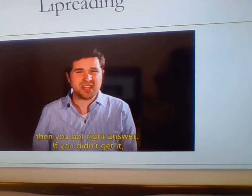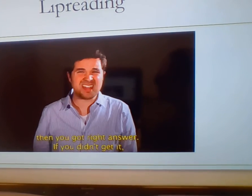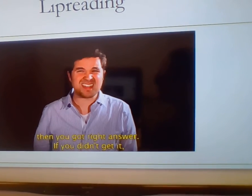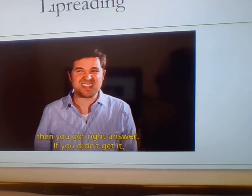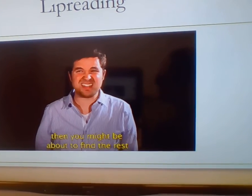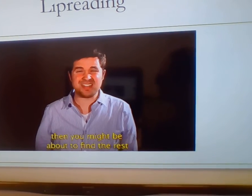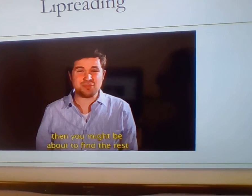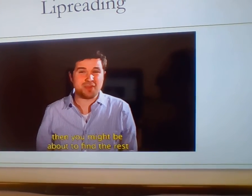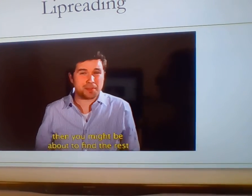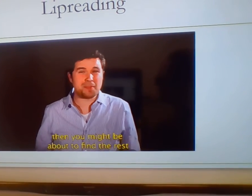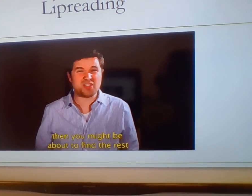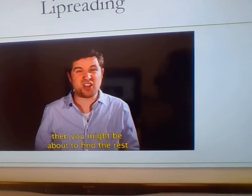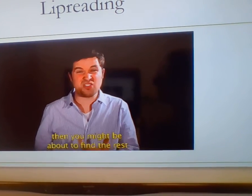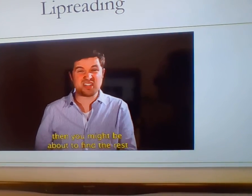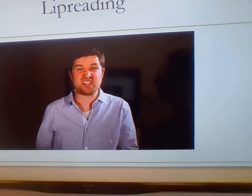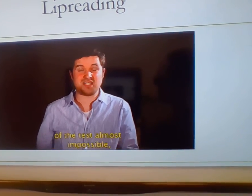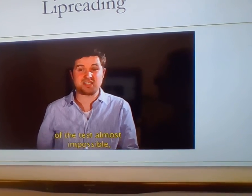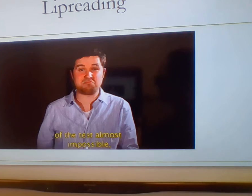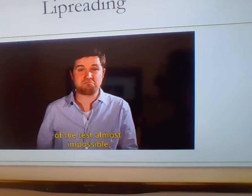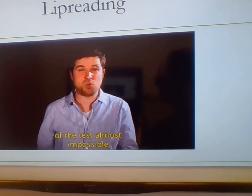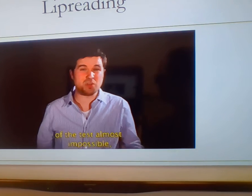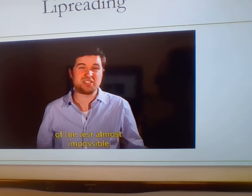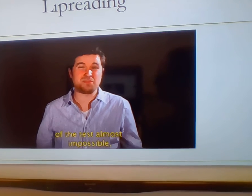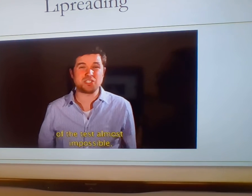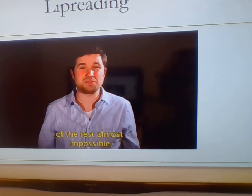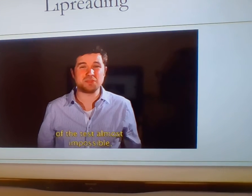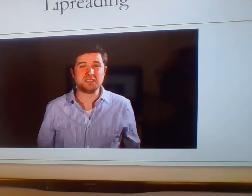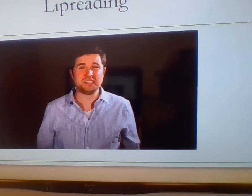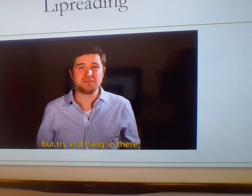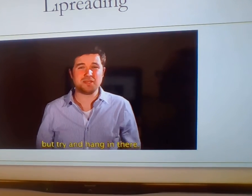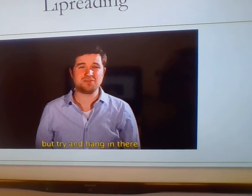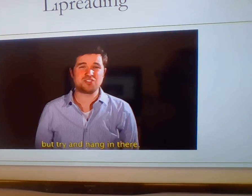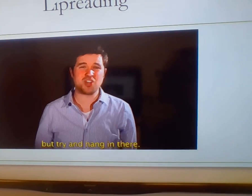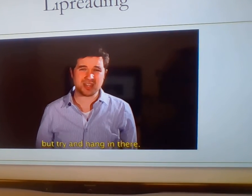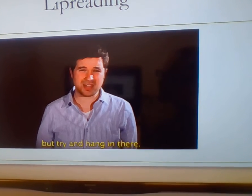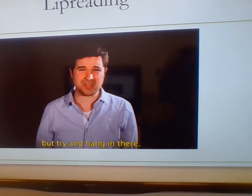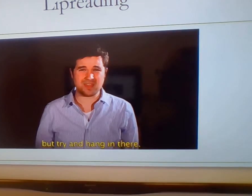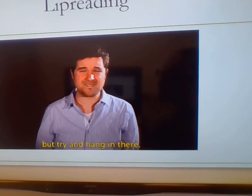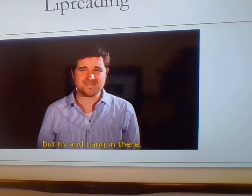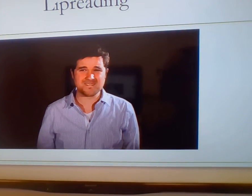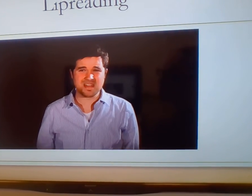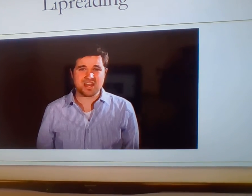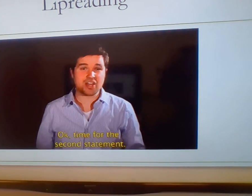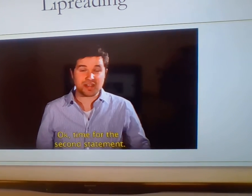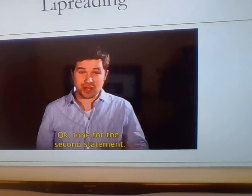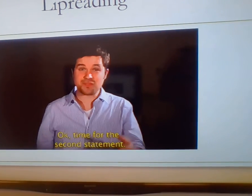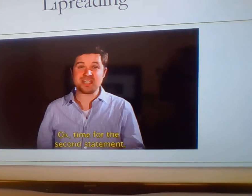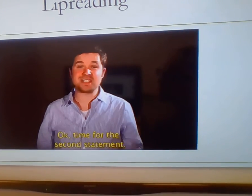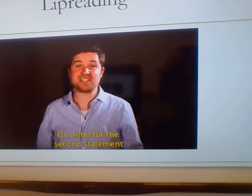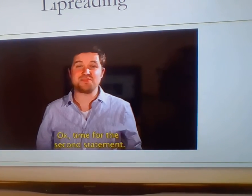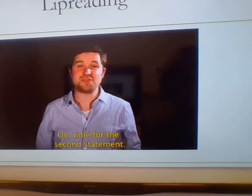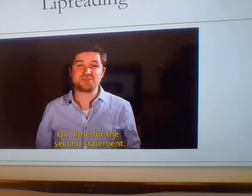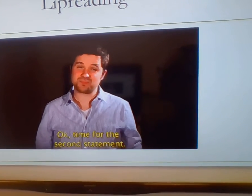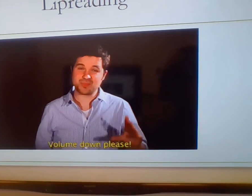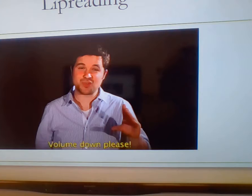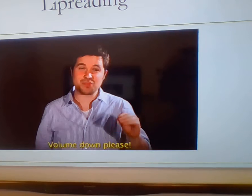get it, then you might be about to find the rest of the test almost impossible. But try and hang in there. Okay, time for the second statement. Volume down,